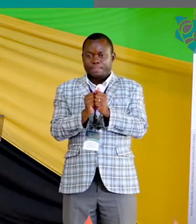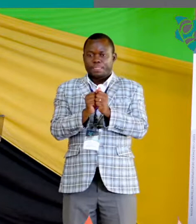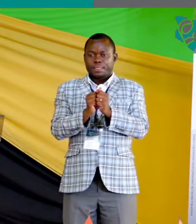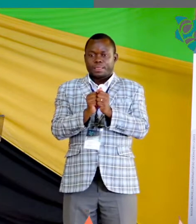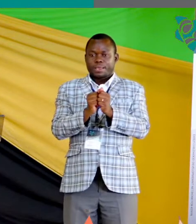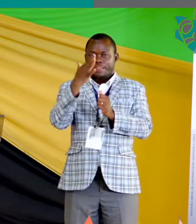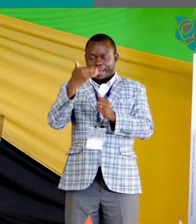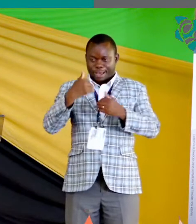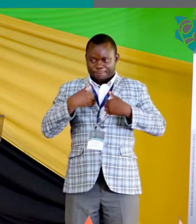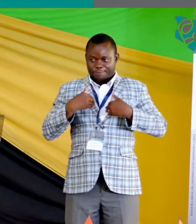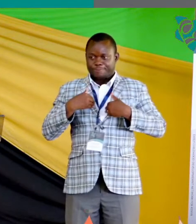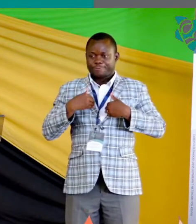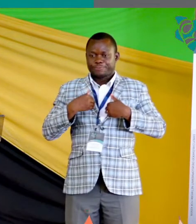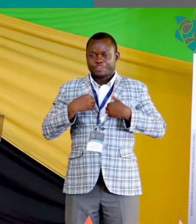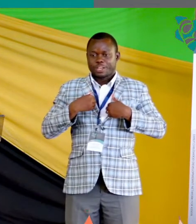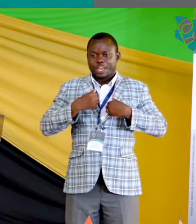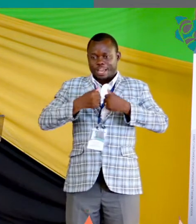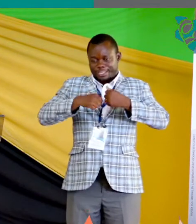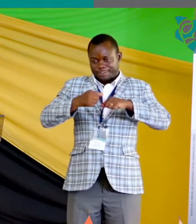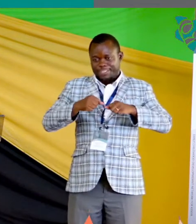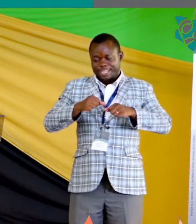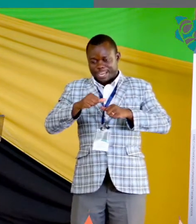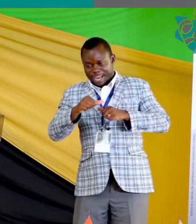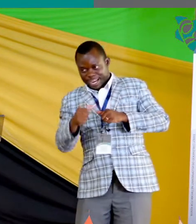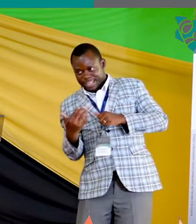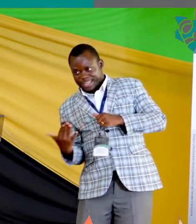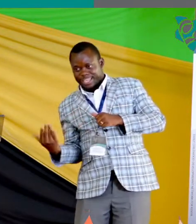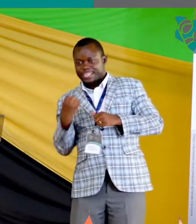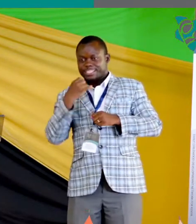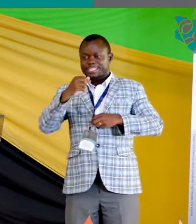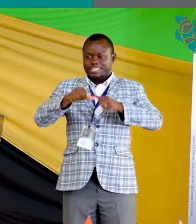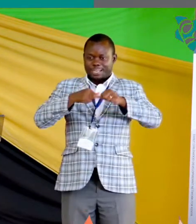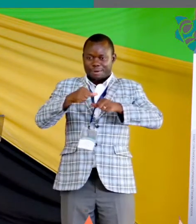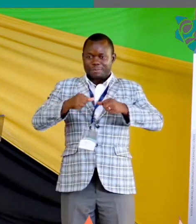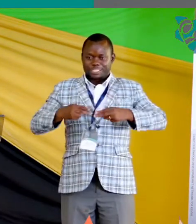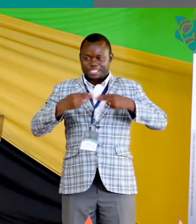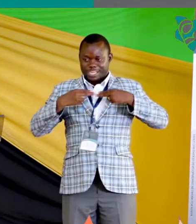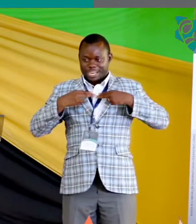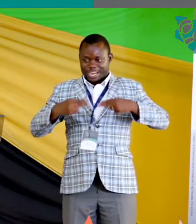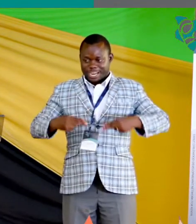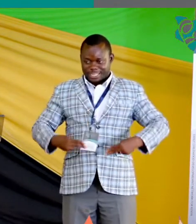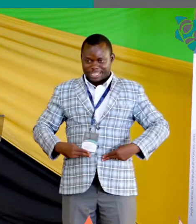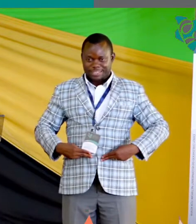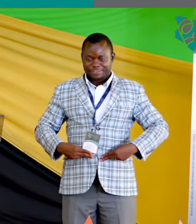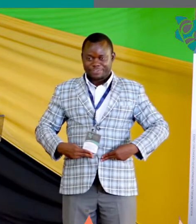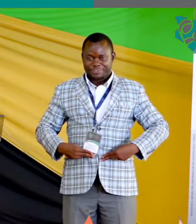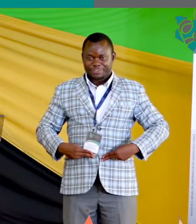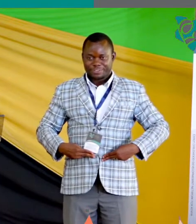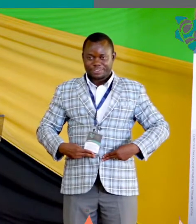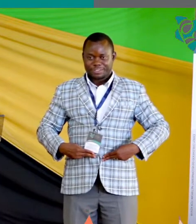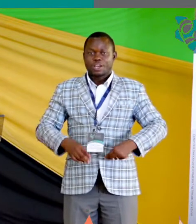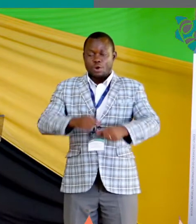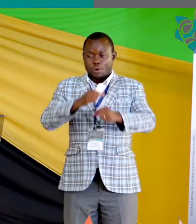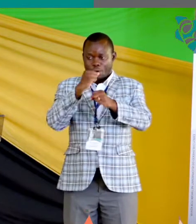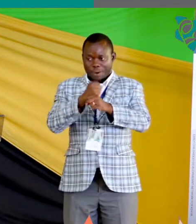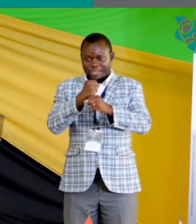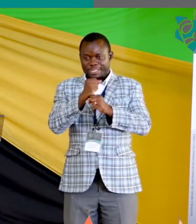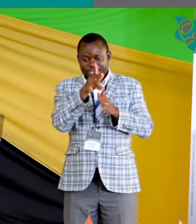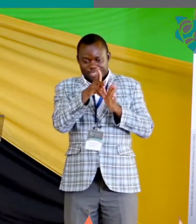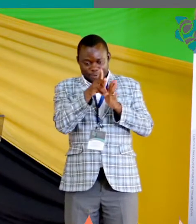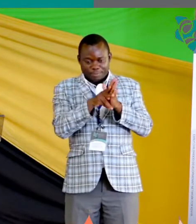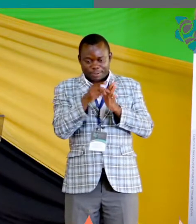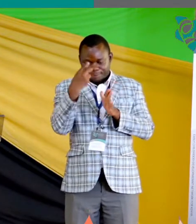the purse. So the other issue is on health. We developed our SYNAP for